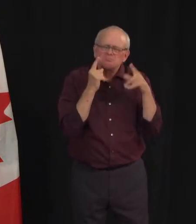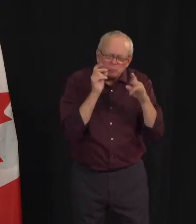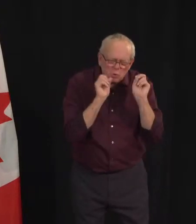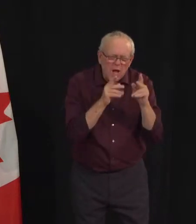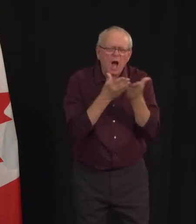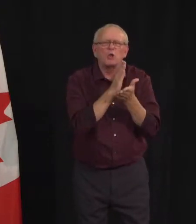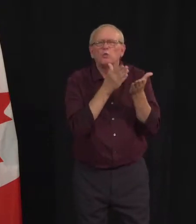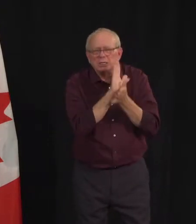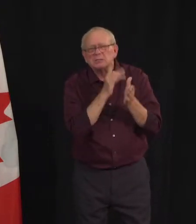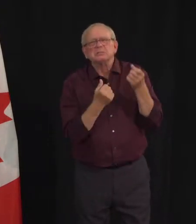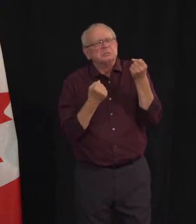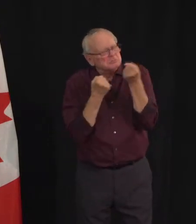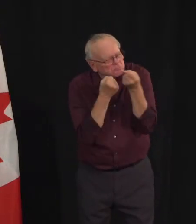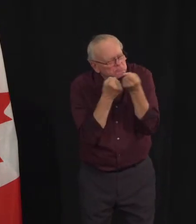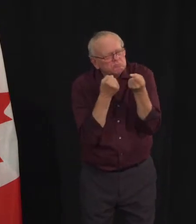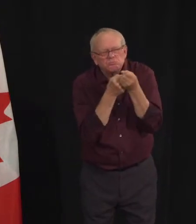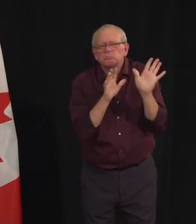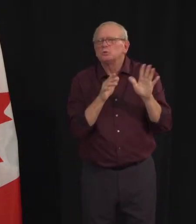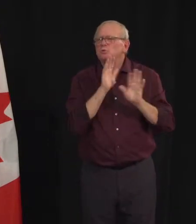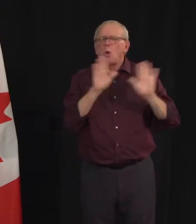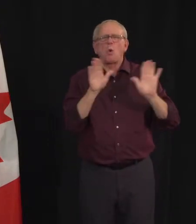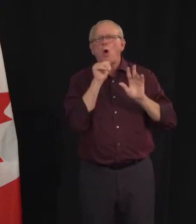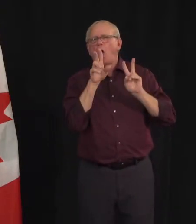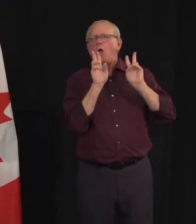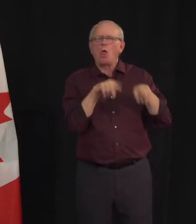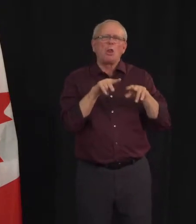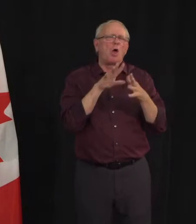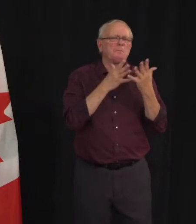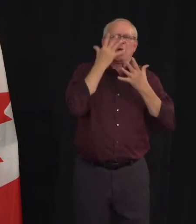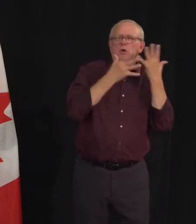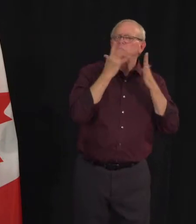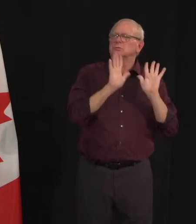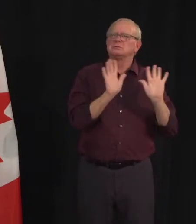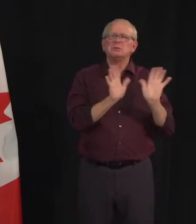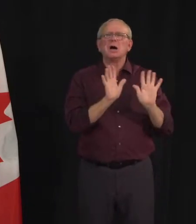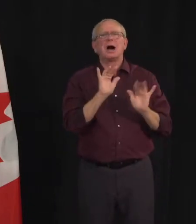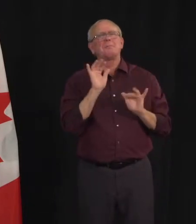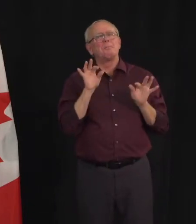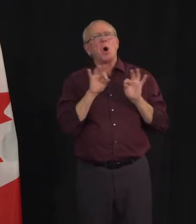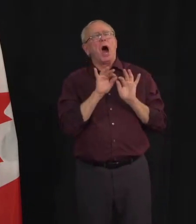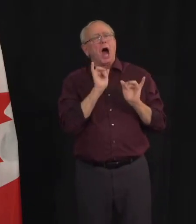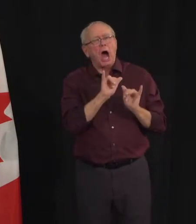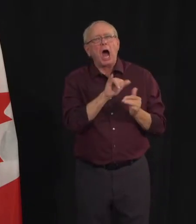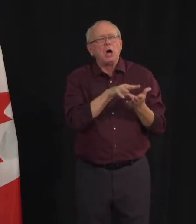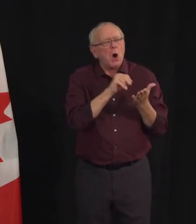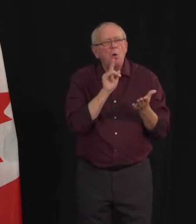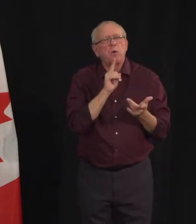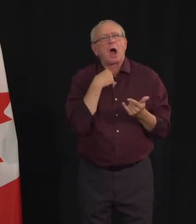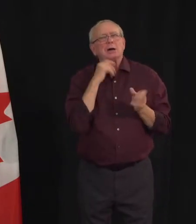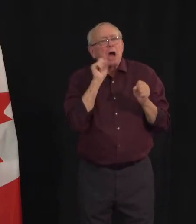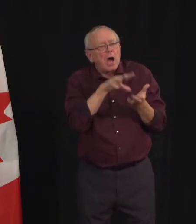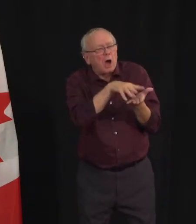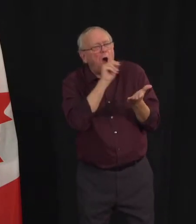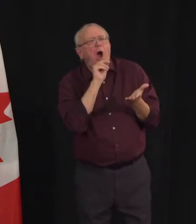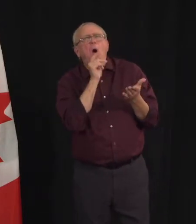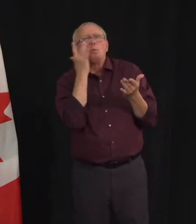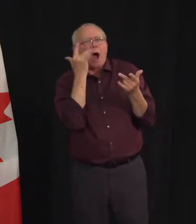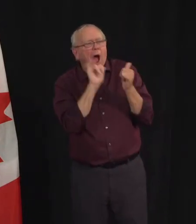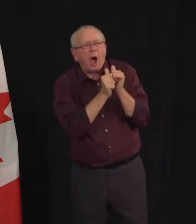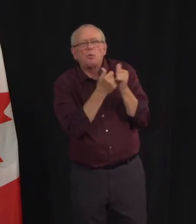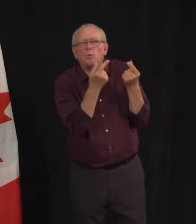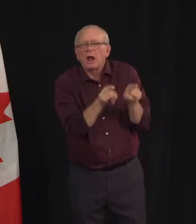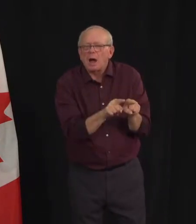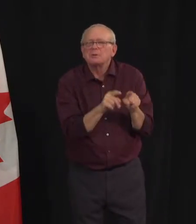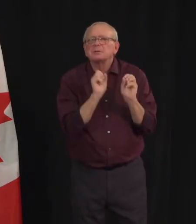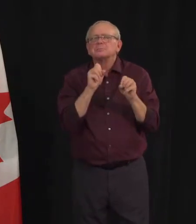can provide those lessons to organizers of similar events so that we can prevent this from happening in the future to every